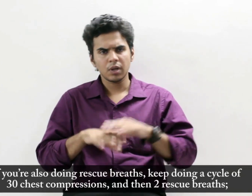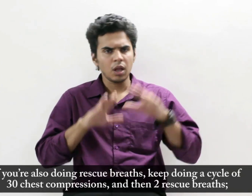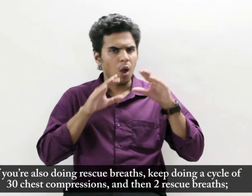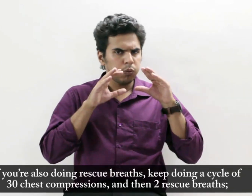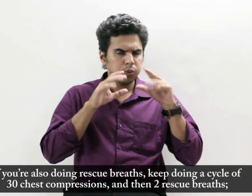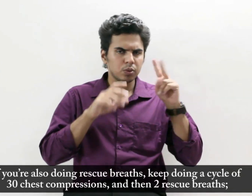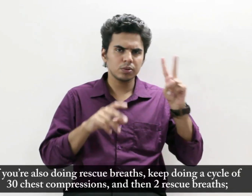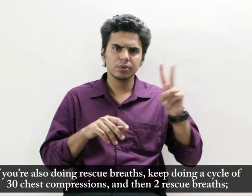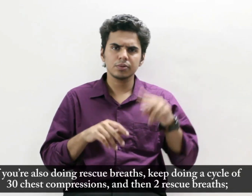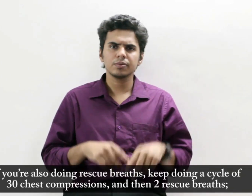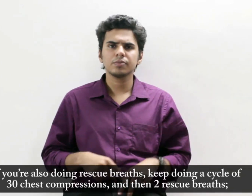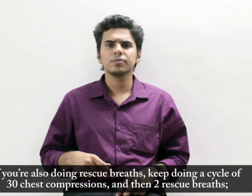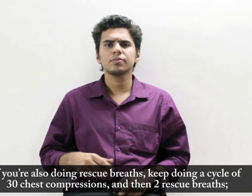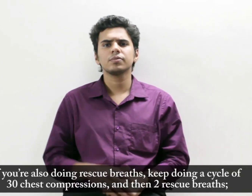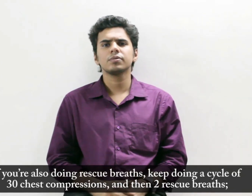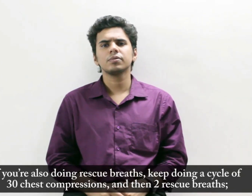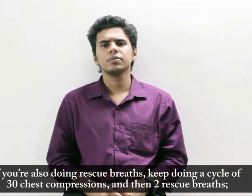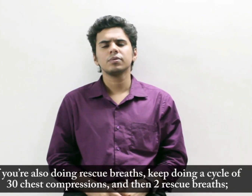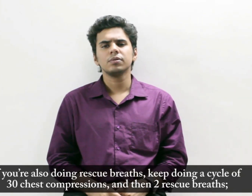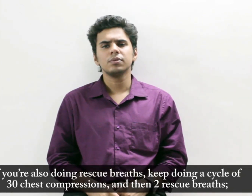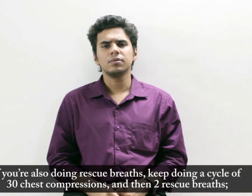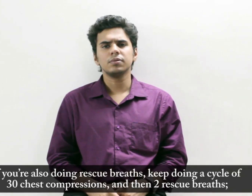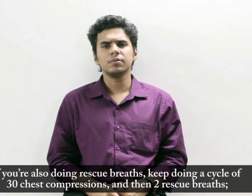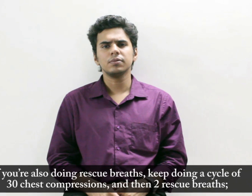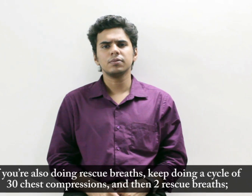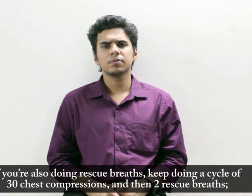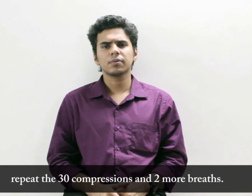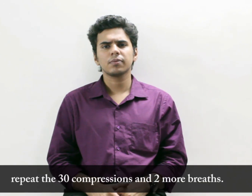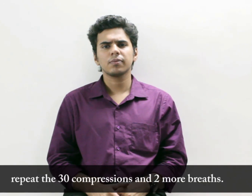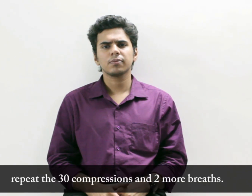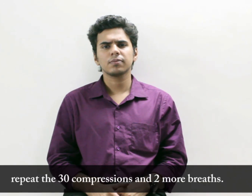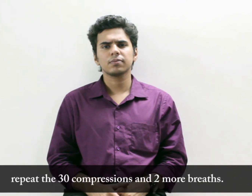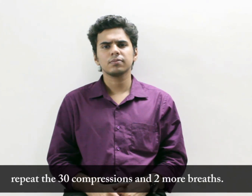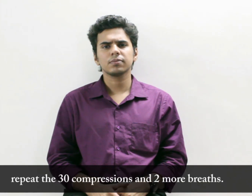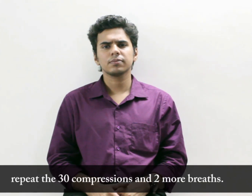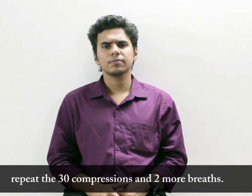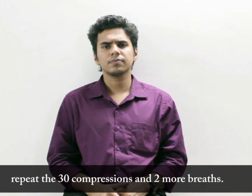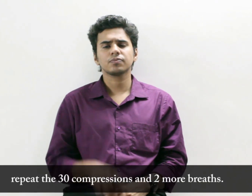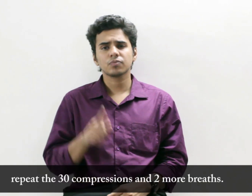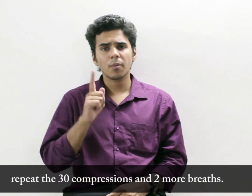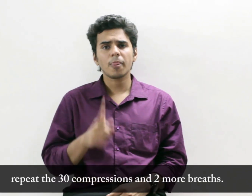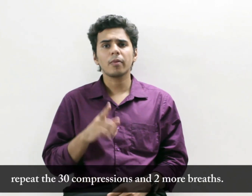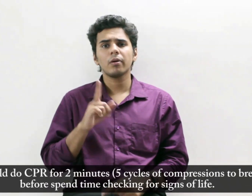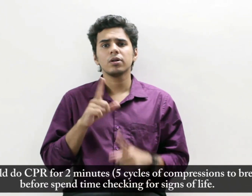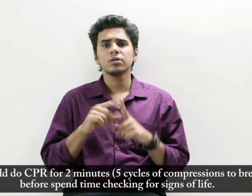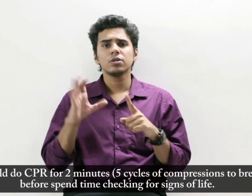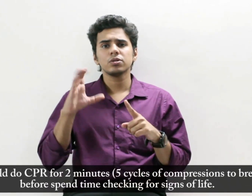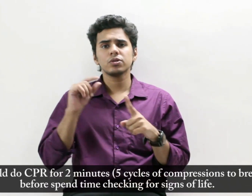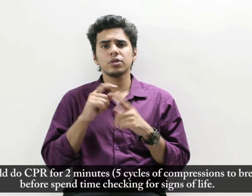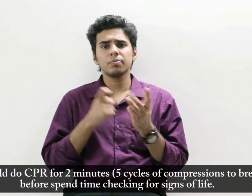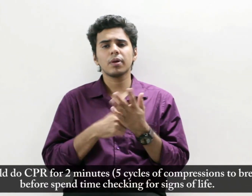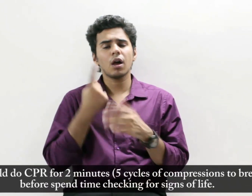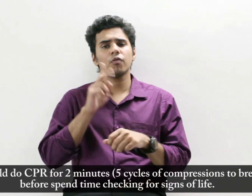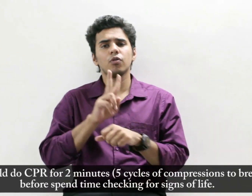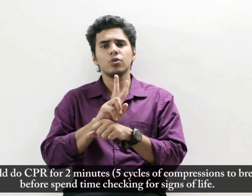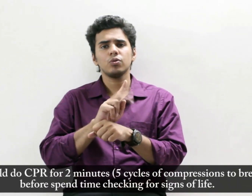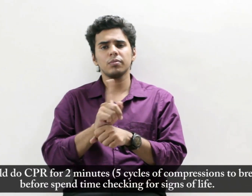chest compressions and then 2 rescue breaths. Repeat the 30 compressions and 2 rescue breaths. You should